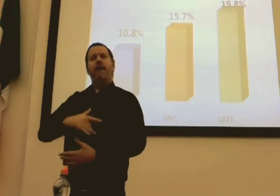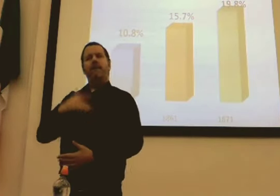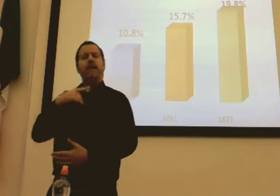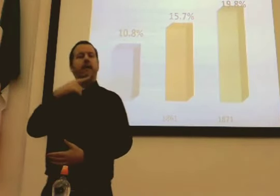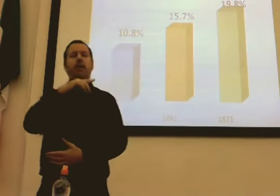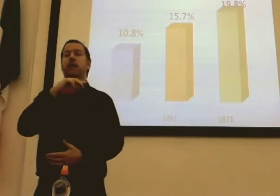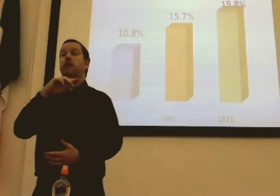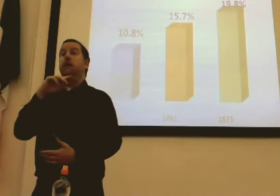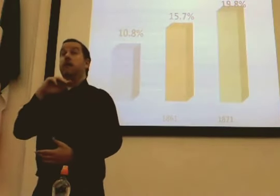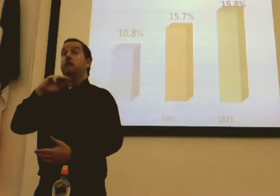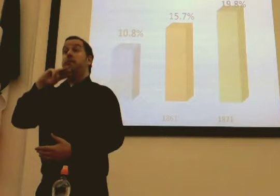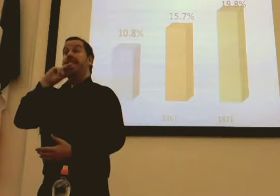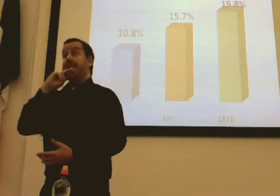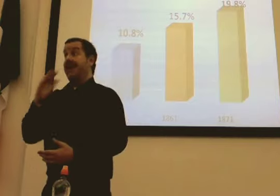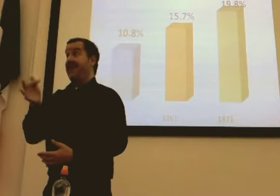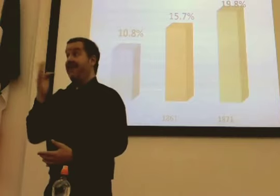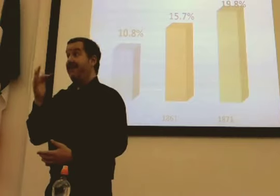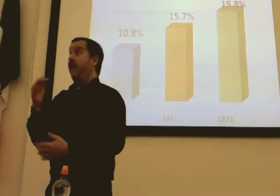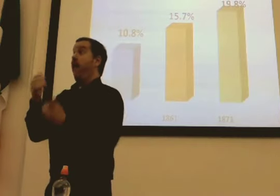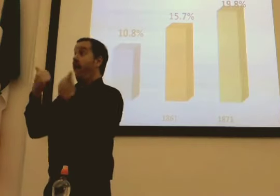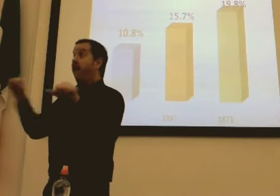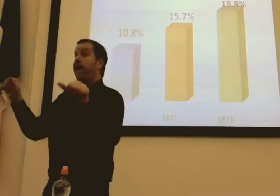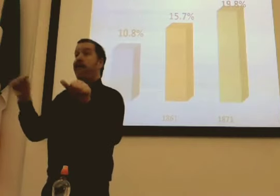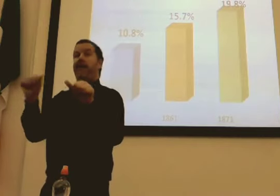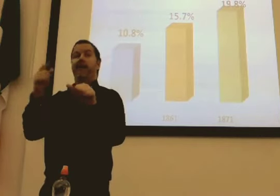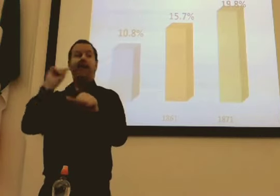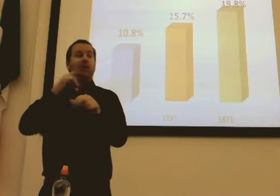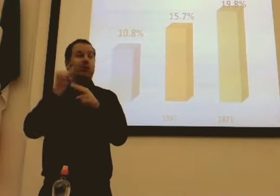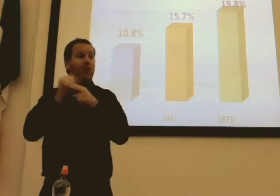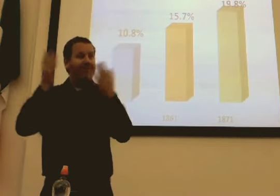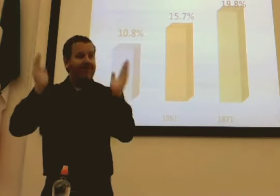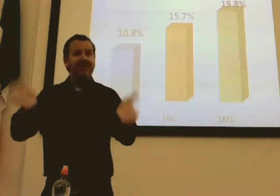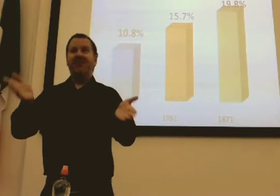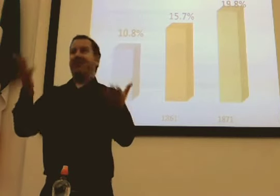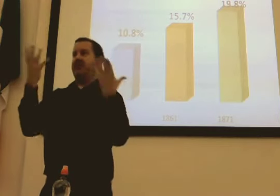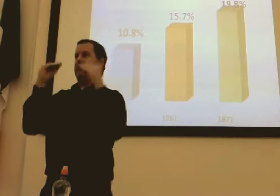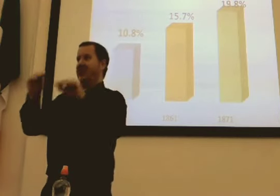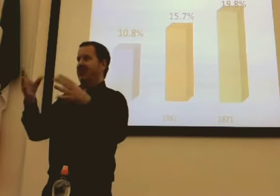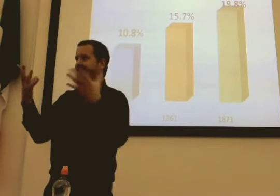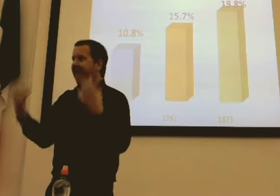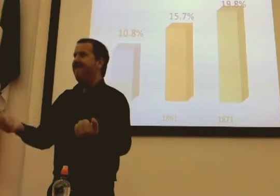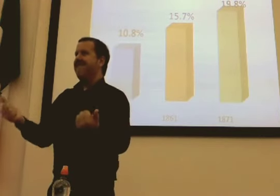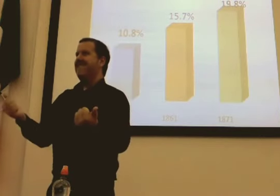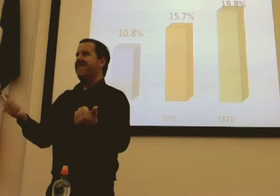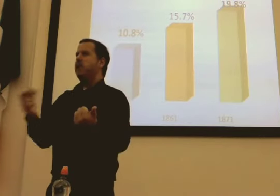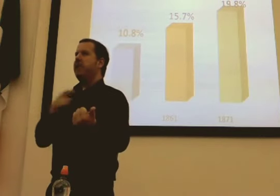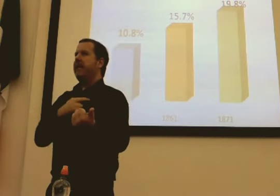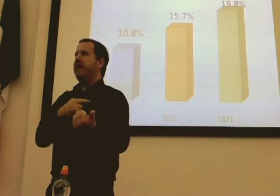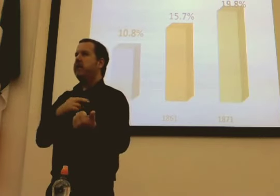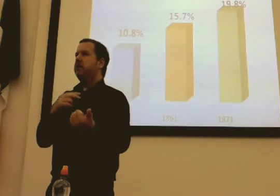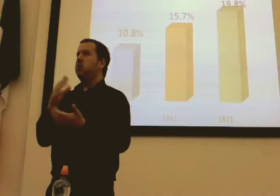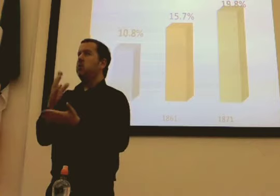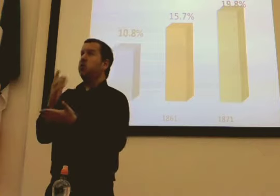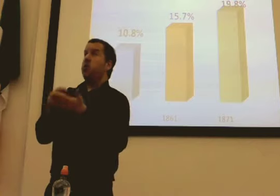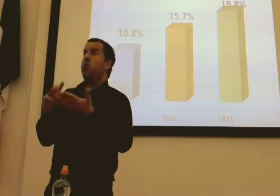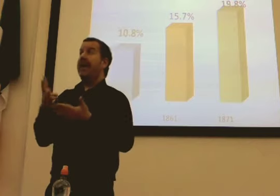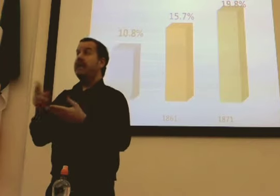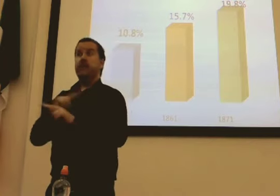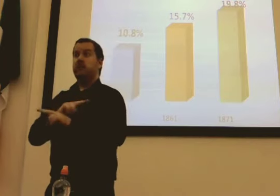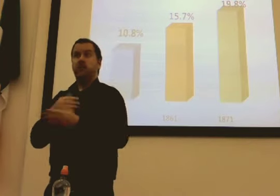So what this really means, I suppose, from my point of view, is that a deaf person had gone to school, had gotten their education.